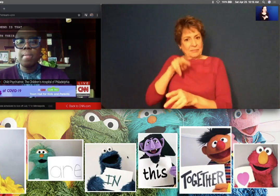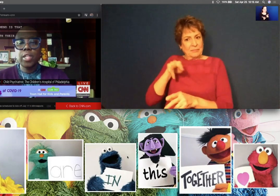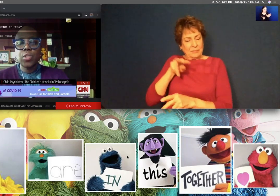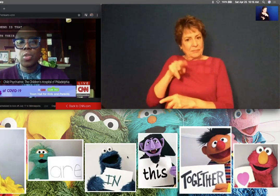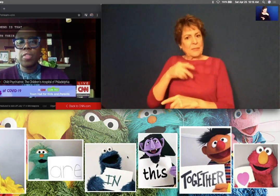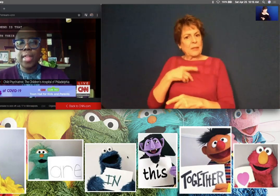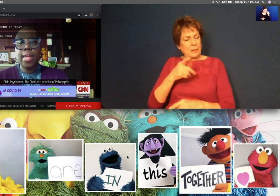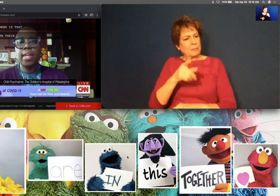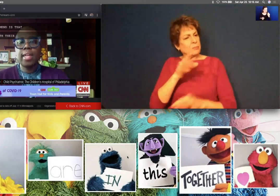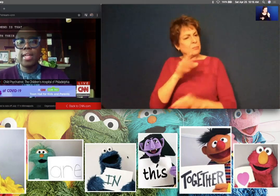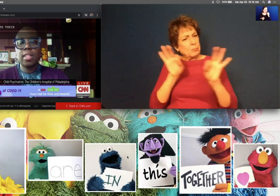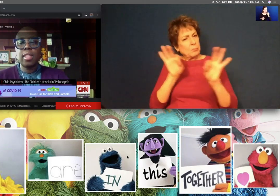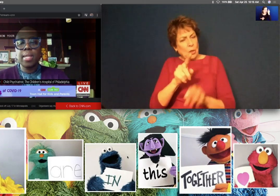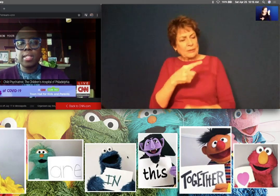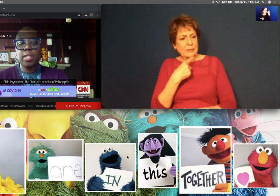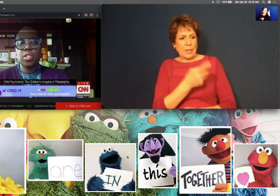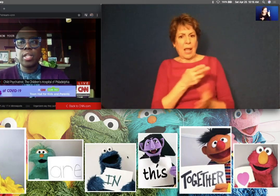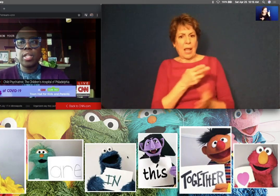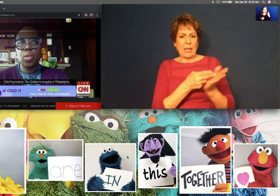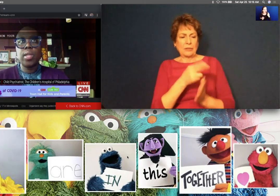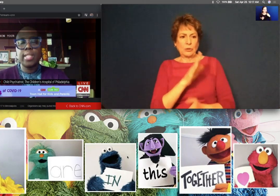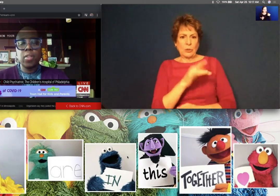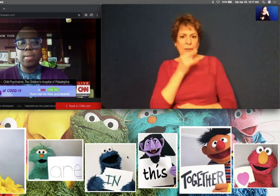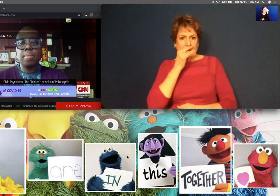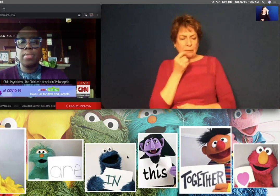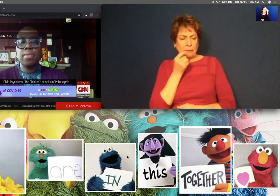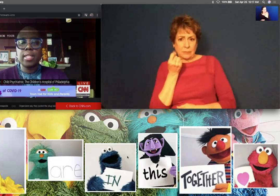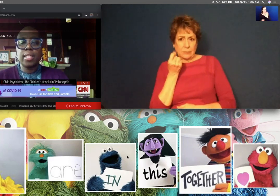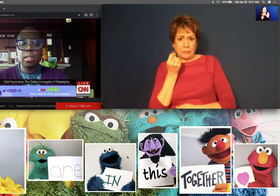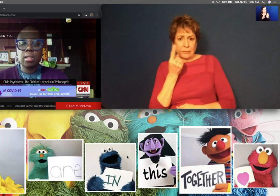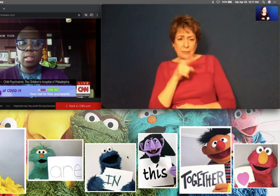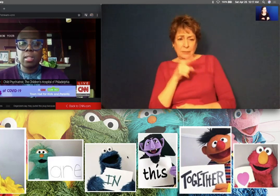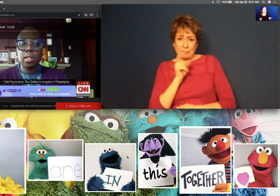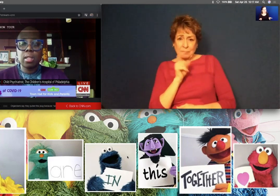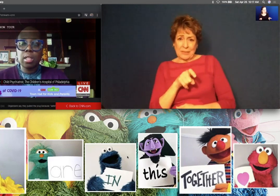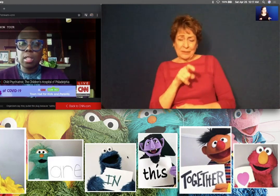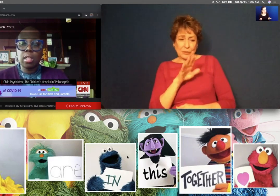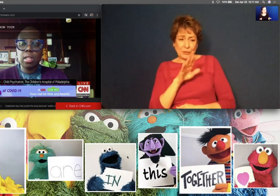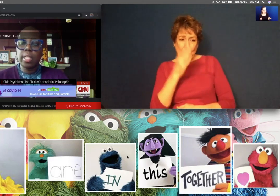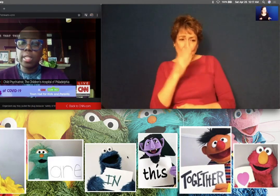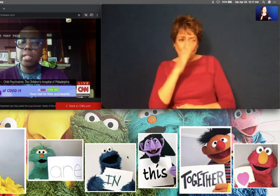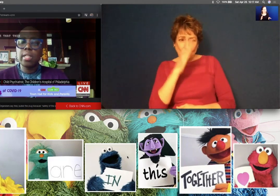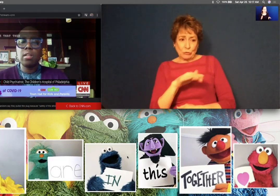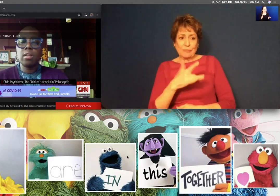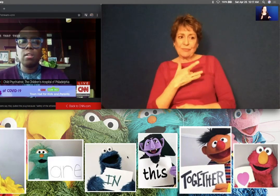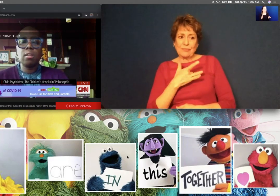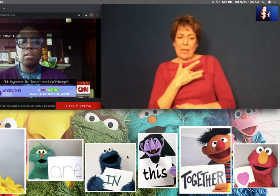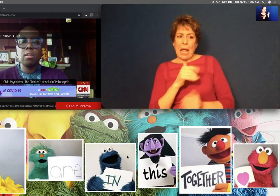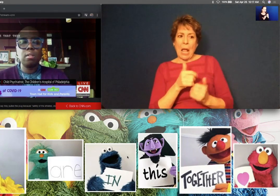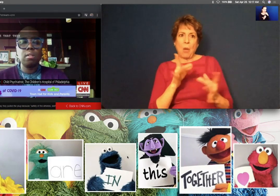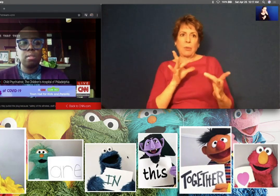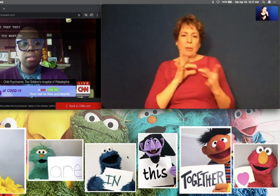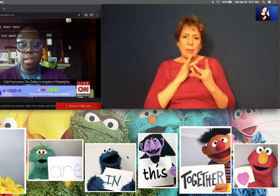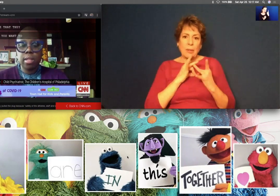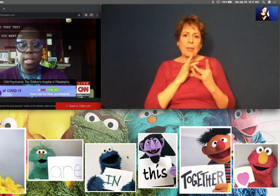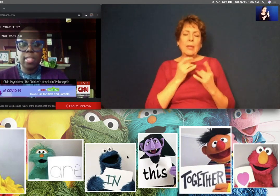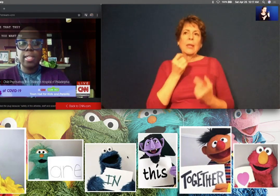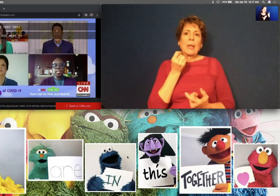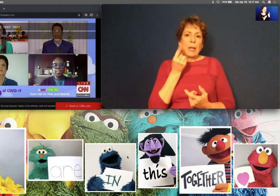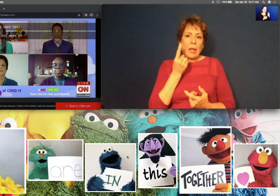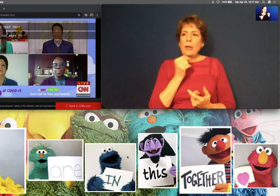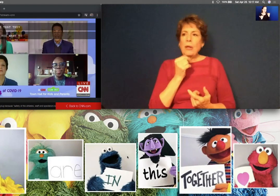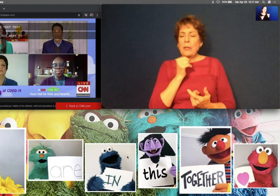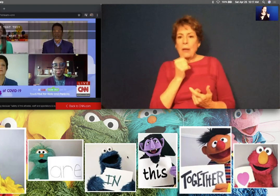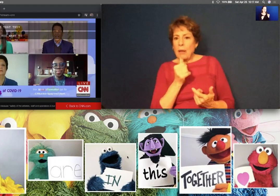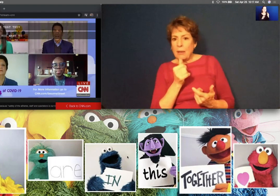You want to make sure that they get the message that you want to tell them that's clear succinct. And